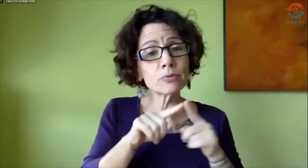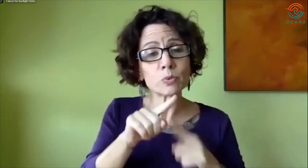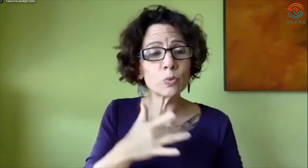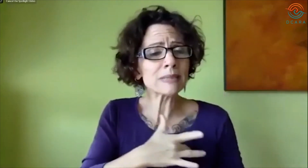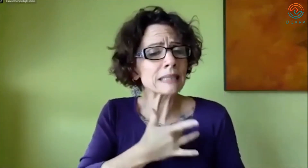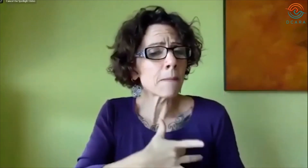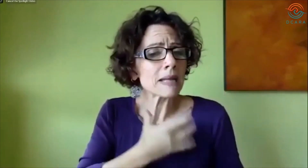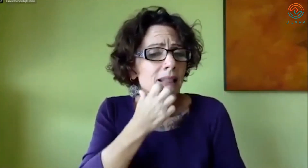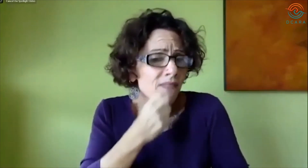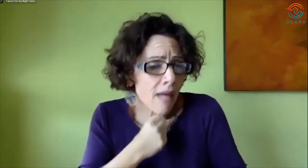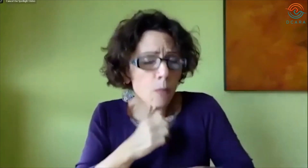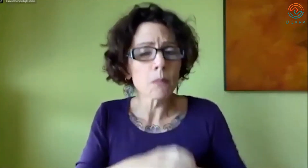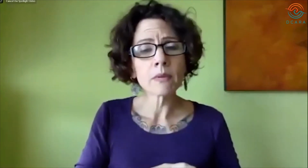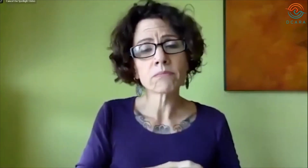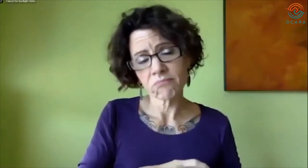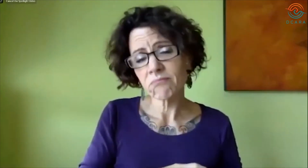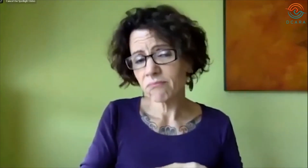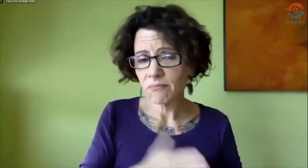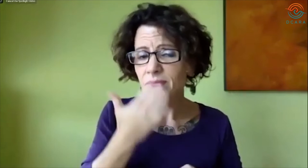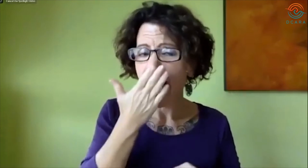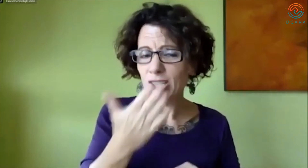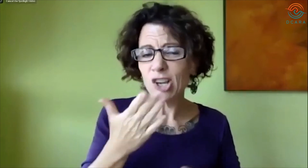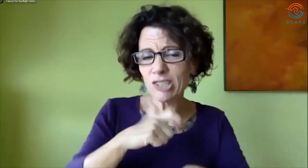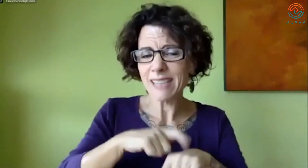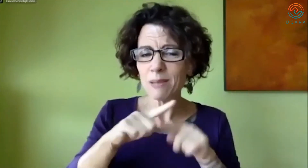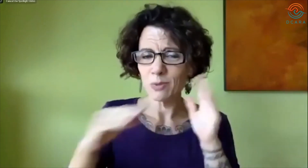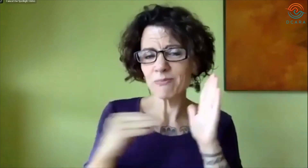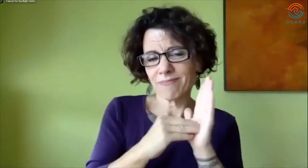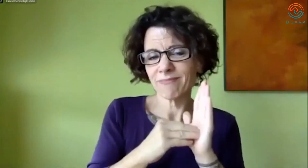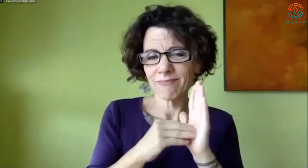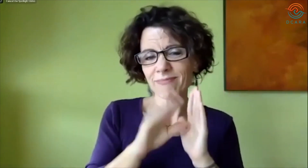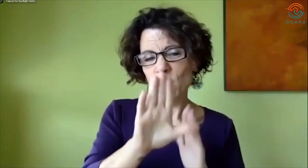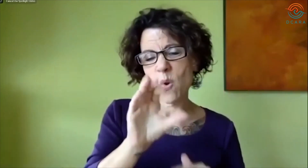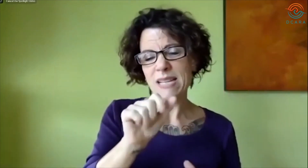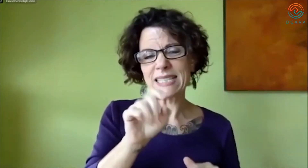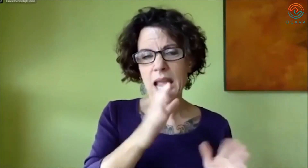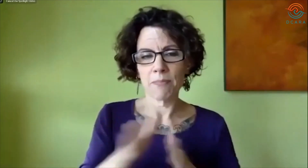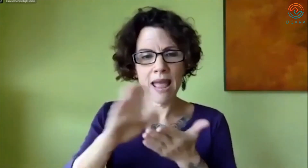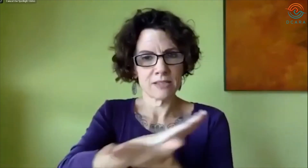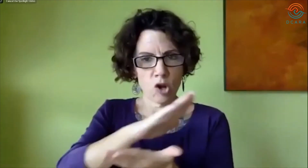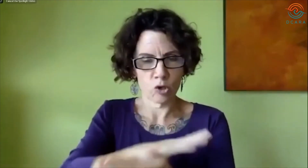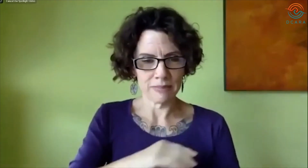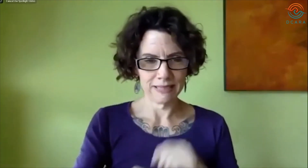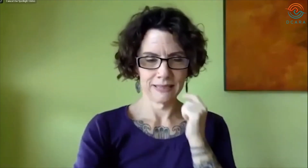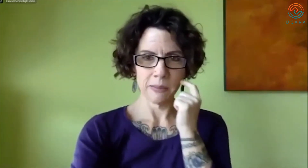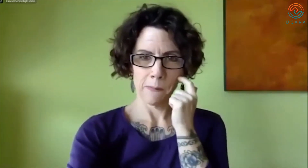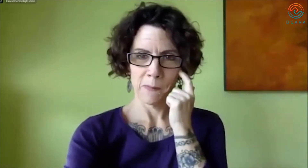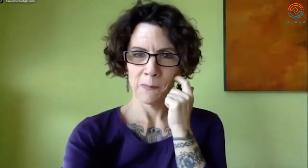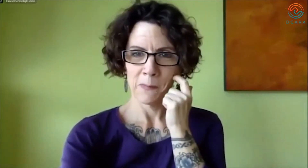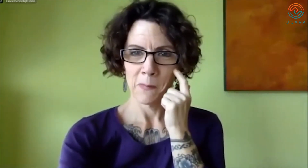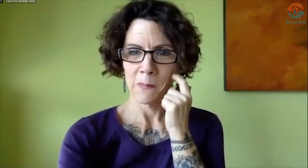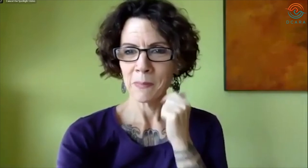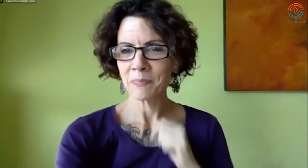to you, it's sentimental, it's a good time to start documenting and arranging